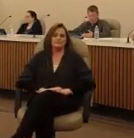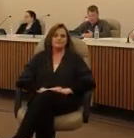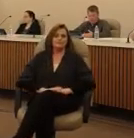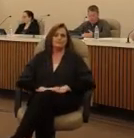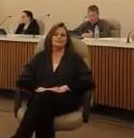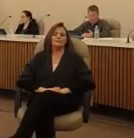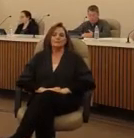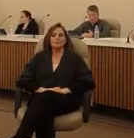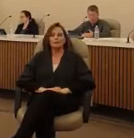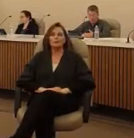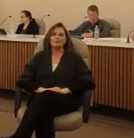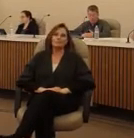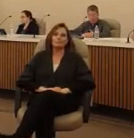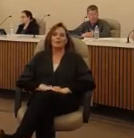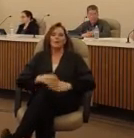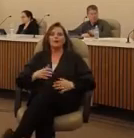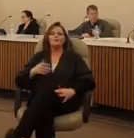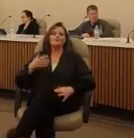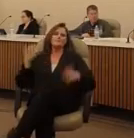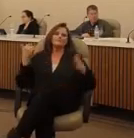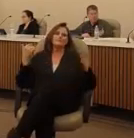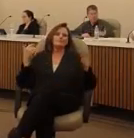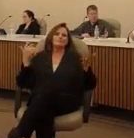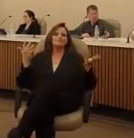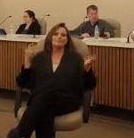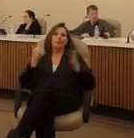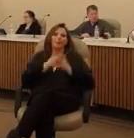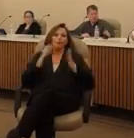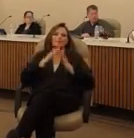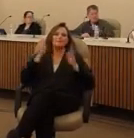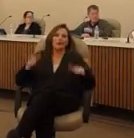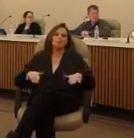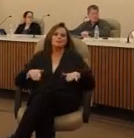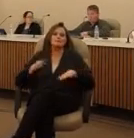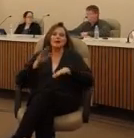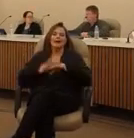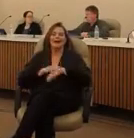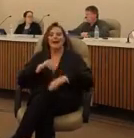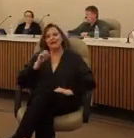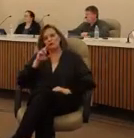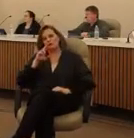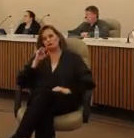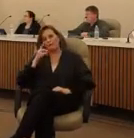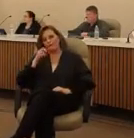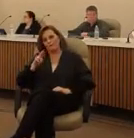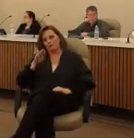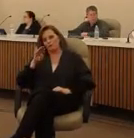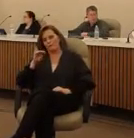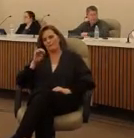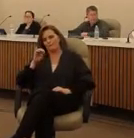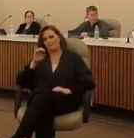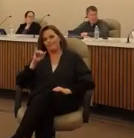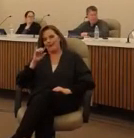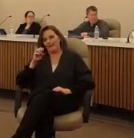strictly residential ones, if you will, are the ones to the north on River Meadow. Yeah, there are no neighbors there. Right.